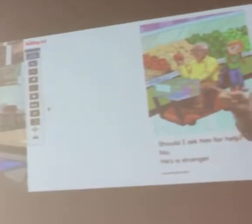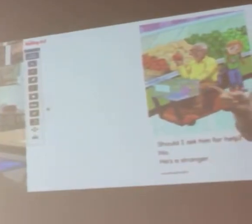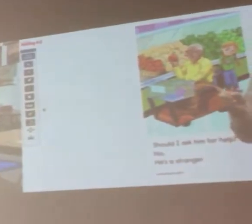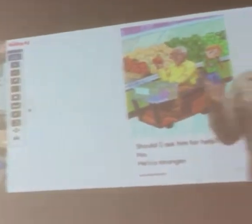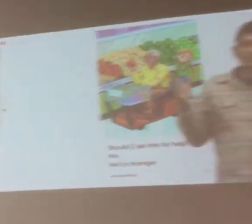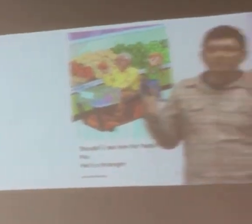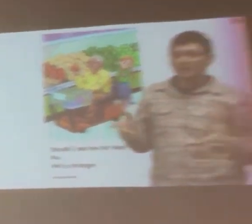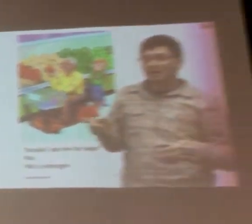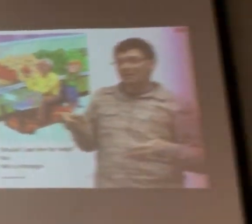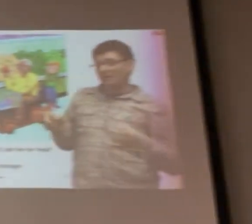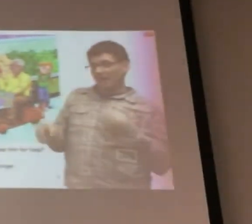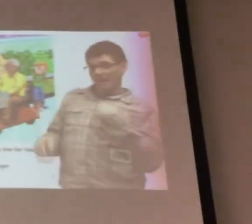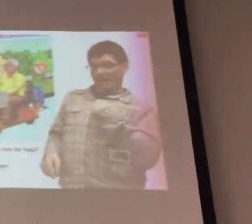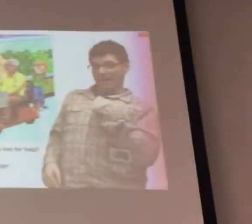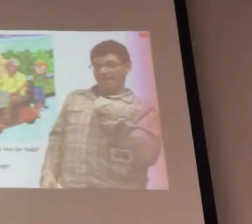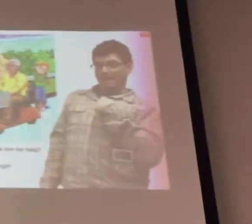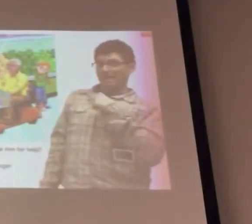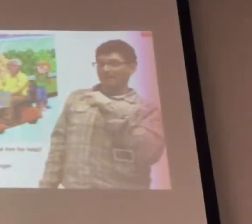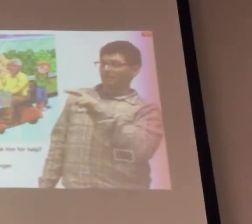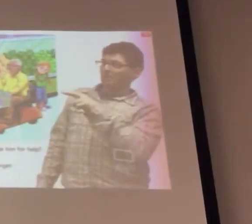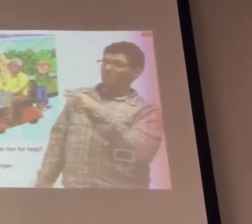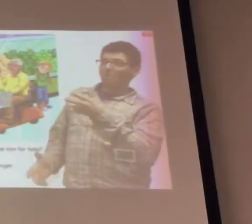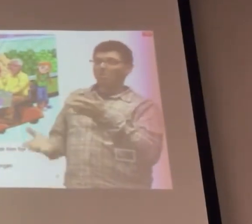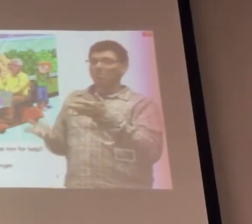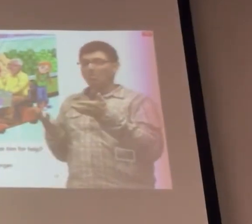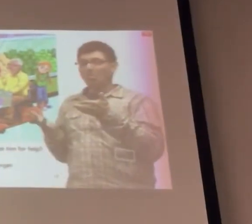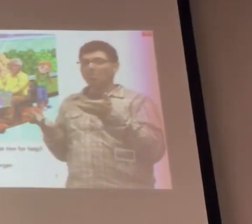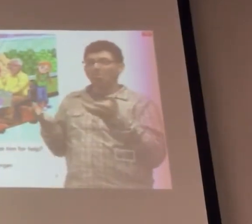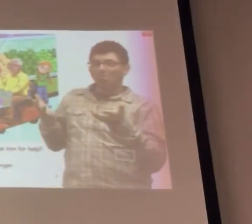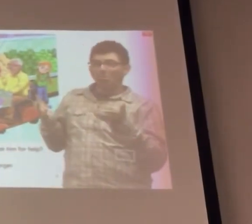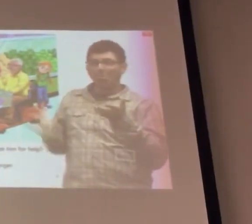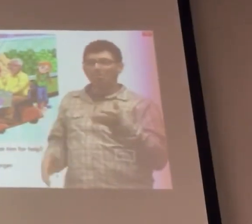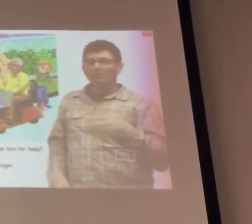Do you know him? See.